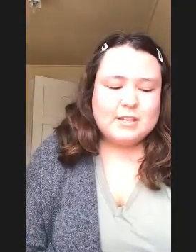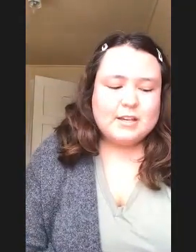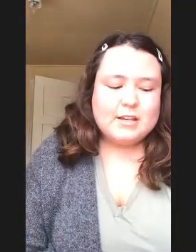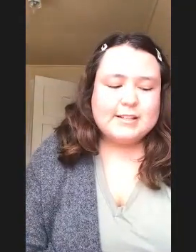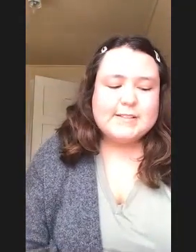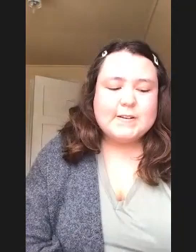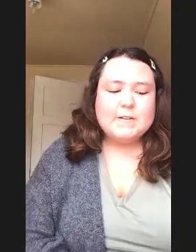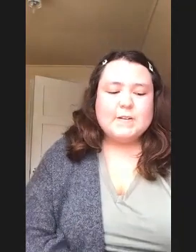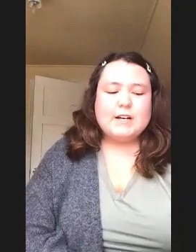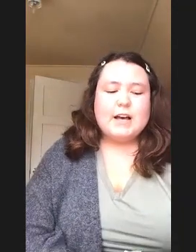And so